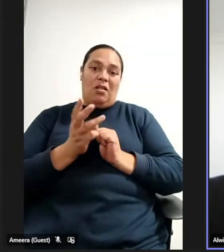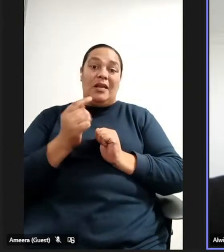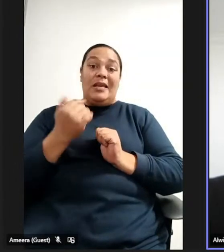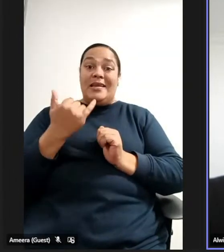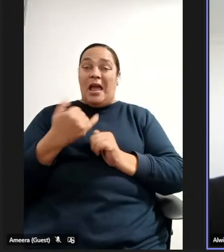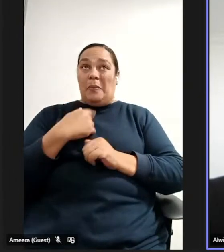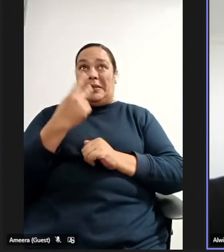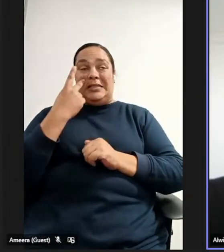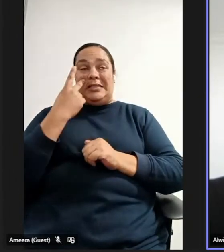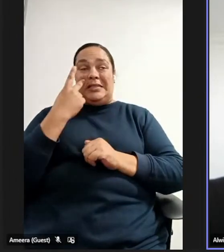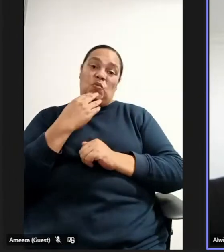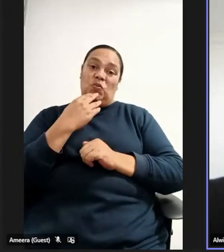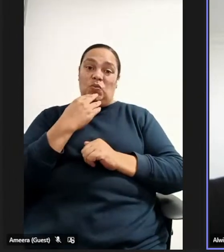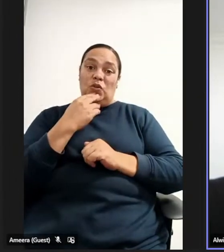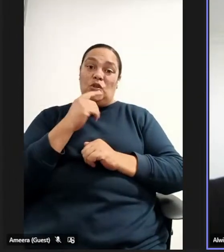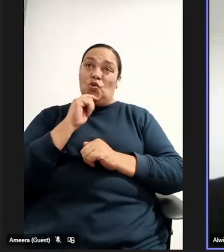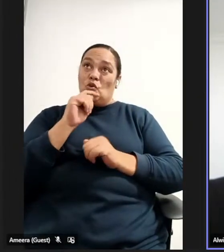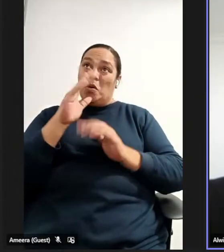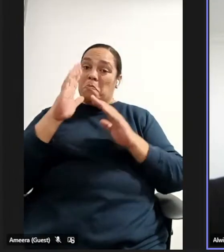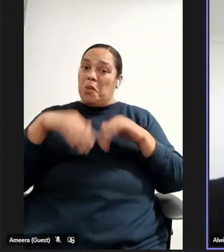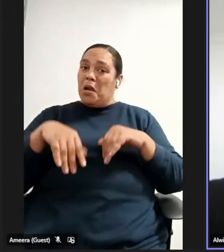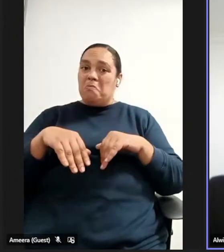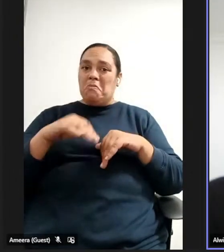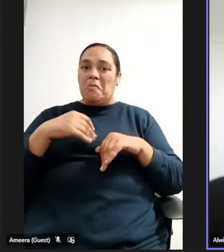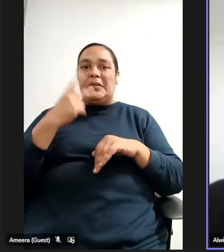grid collapse. I do see further levels of